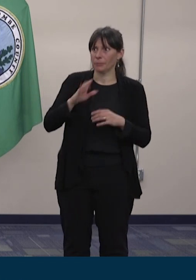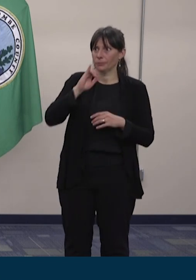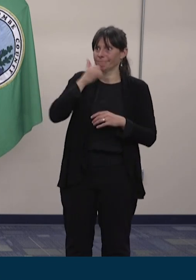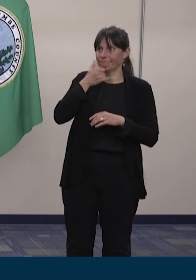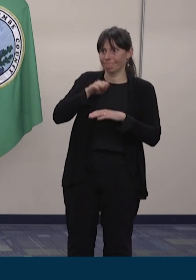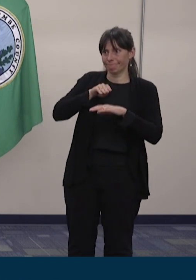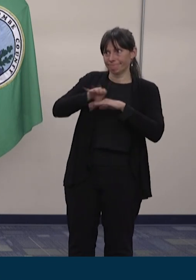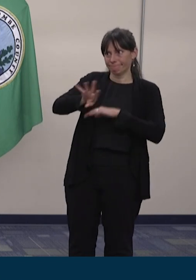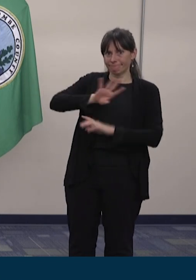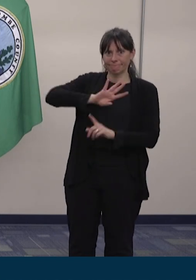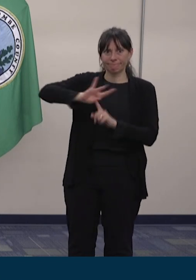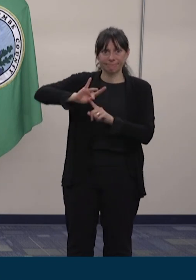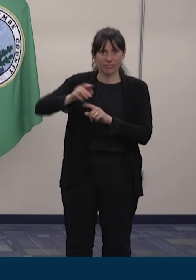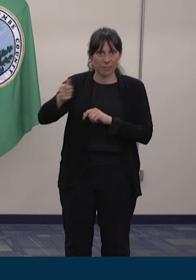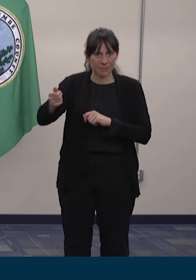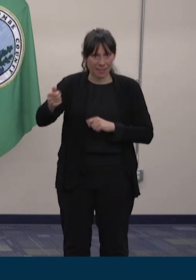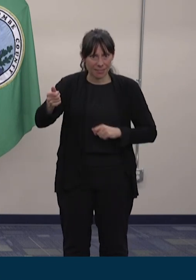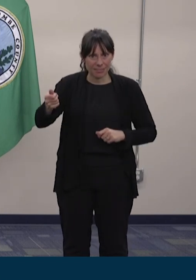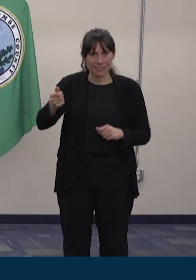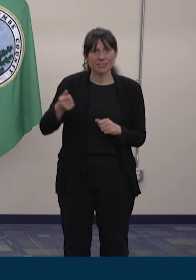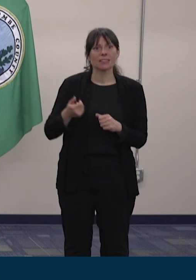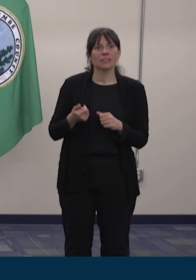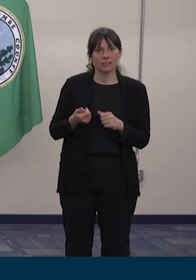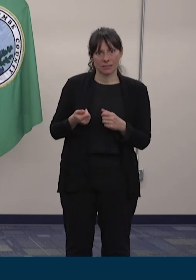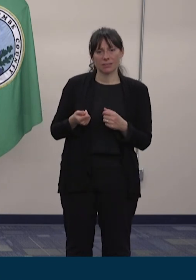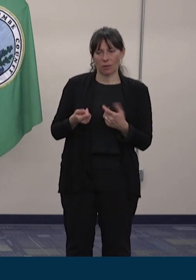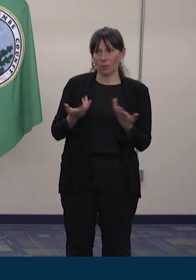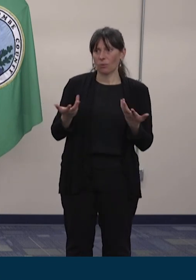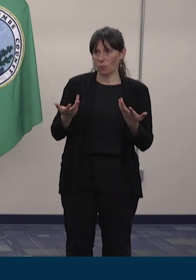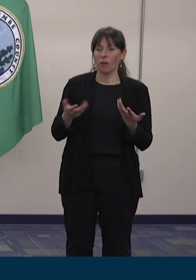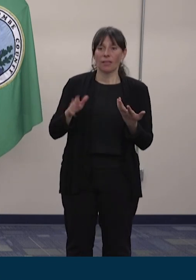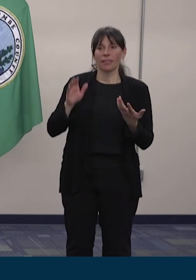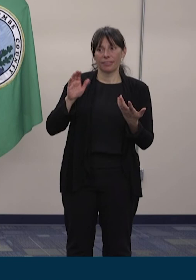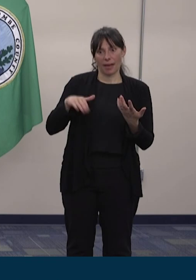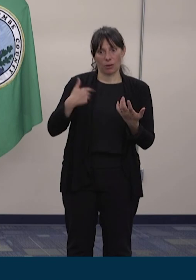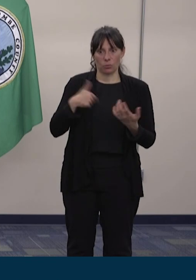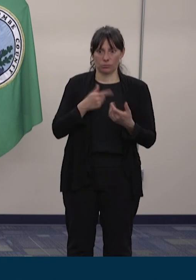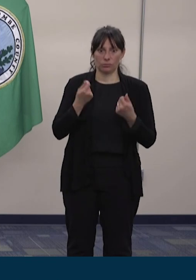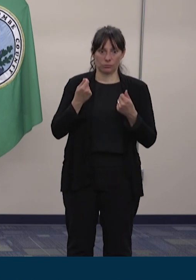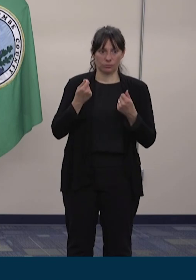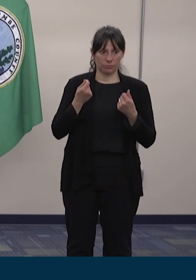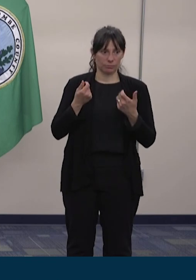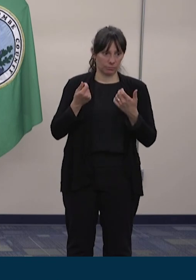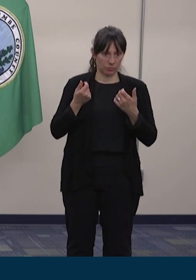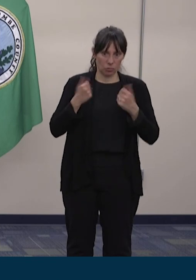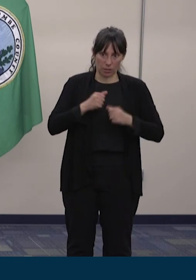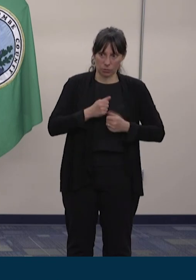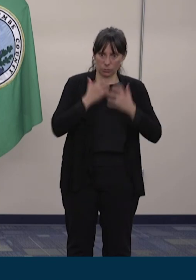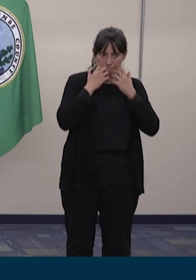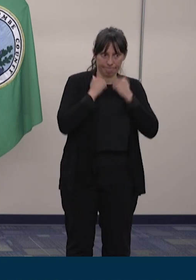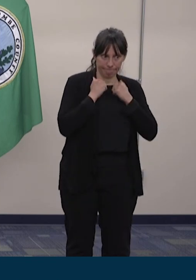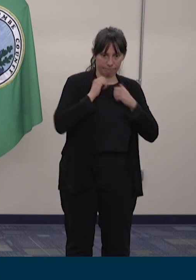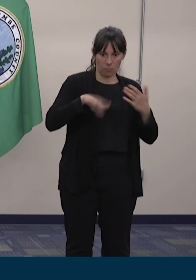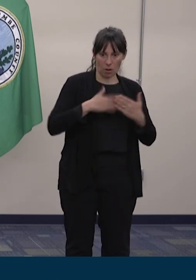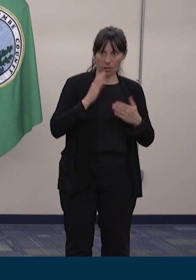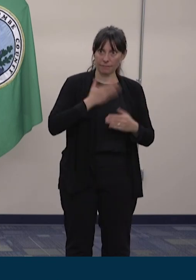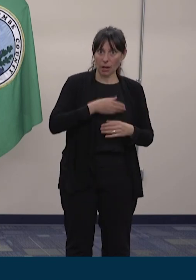had uncertainty about what was approaching us. And so in an effort to conserve those resources and be prepared for the unknown